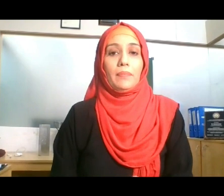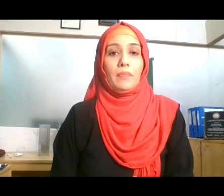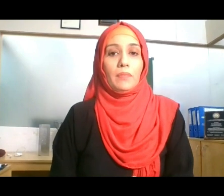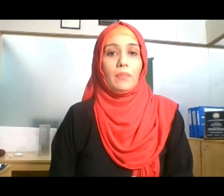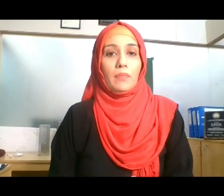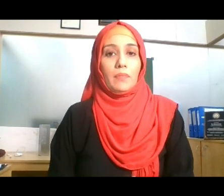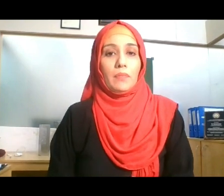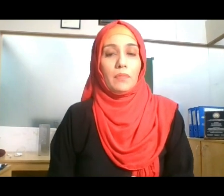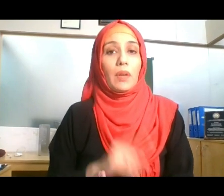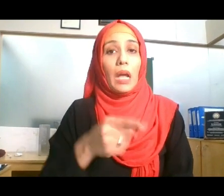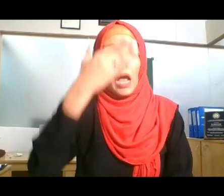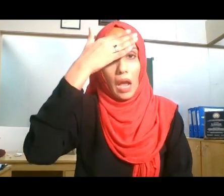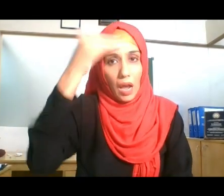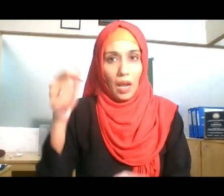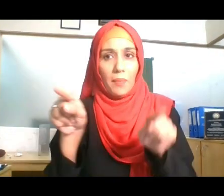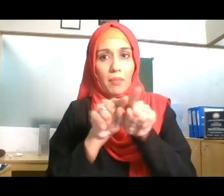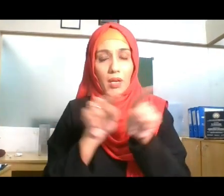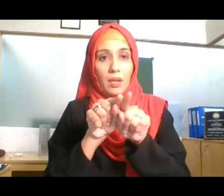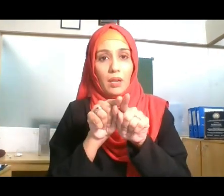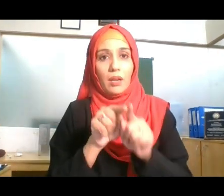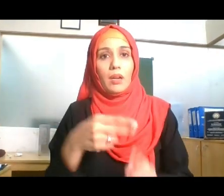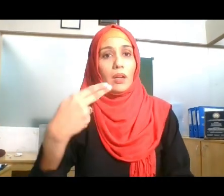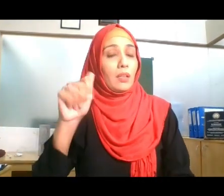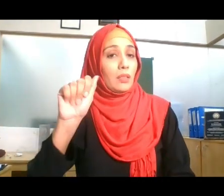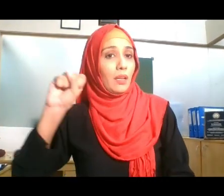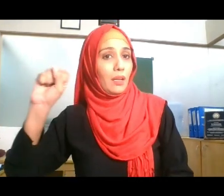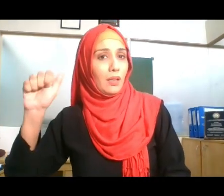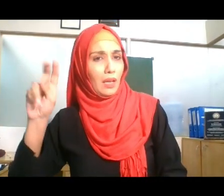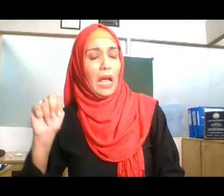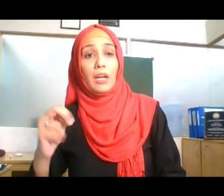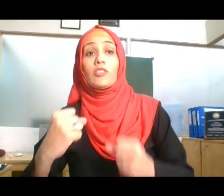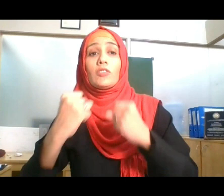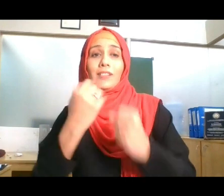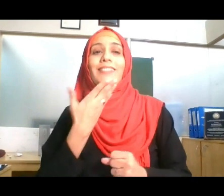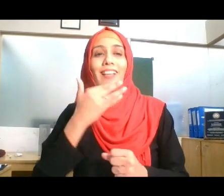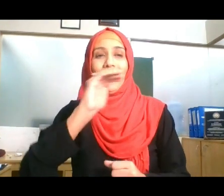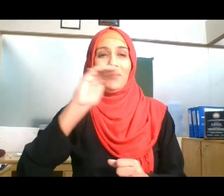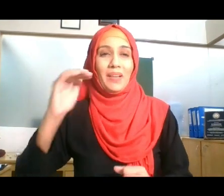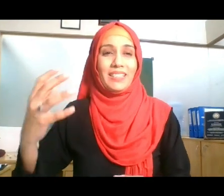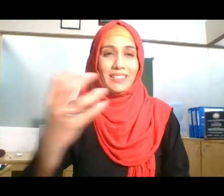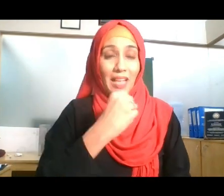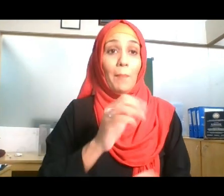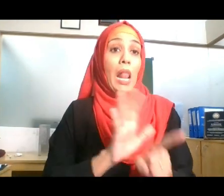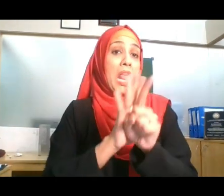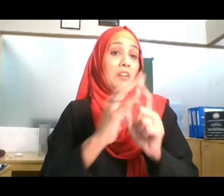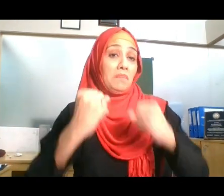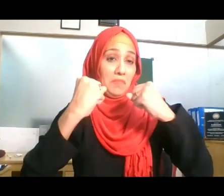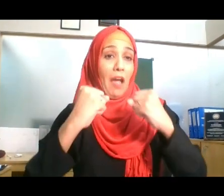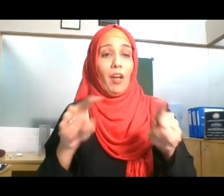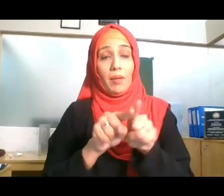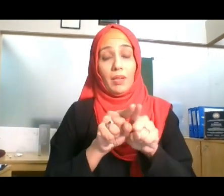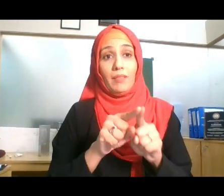with solutions such as that of Hassan, young people, finding young leaders who can